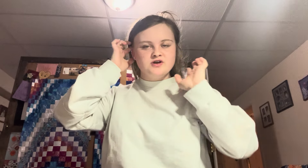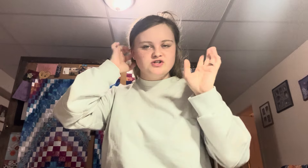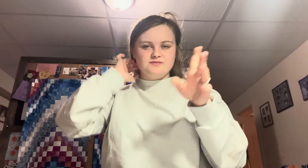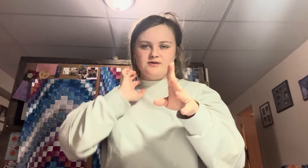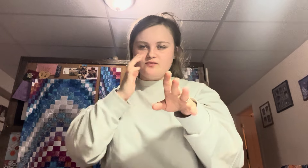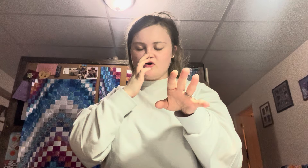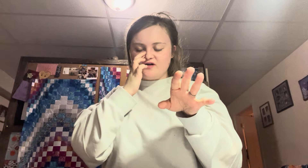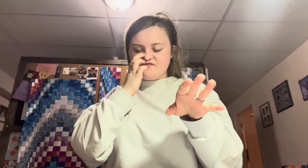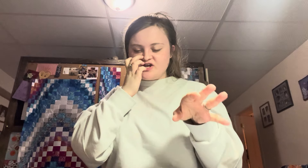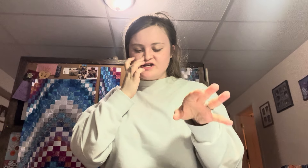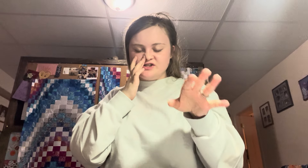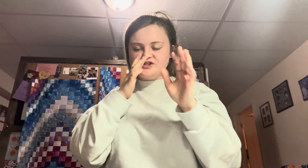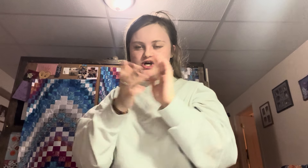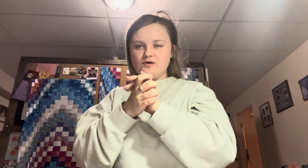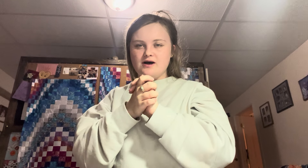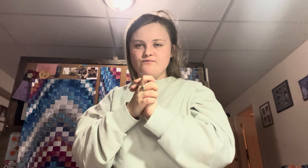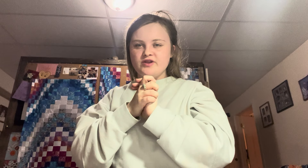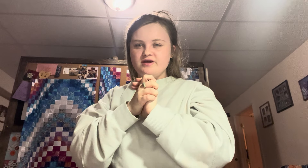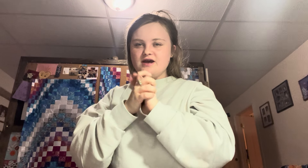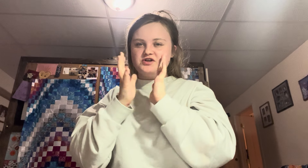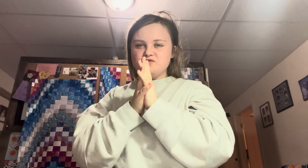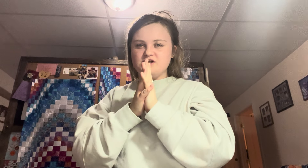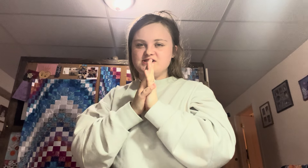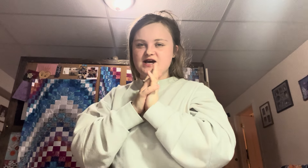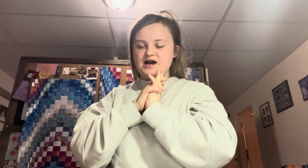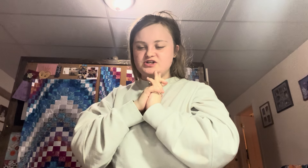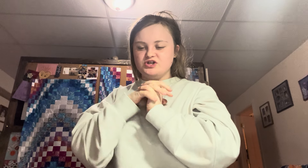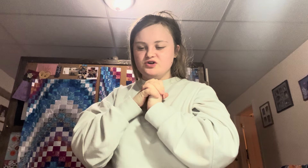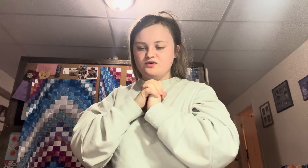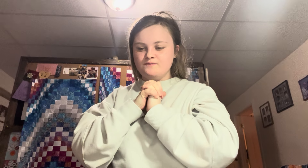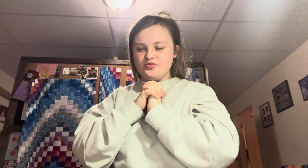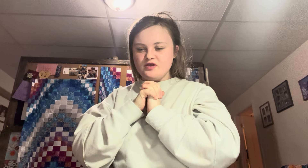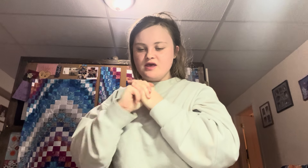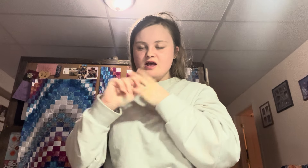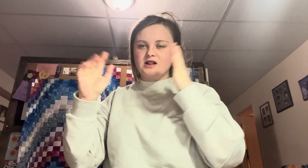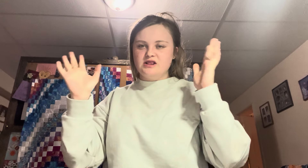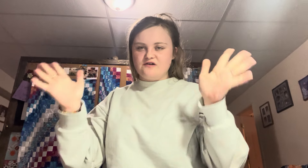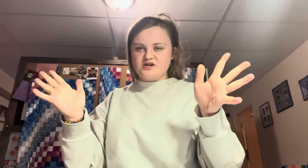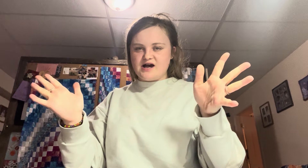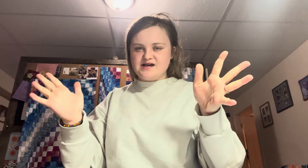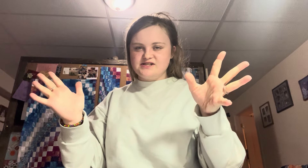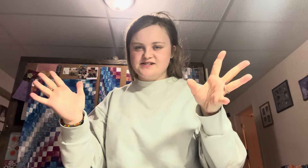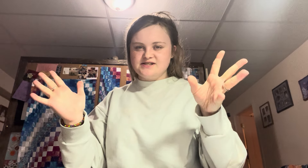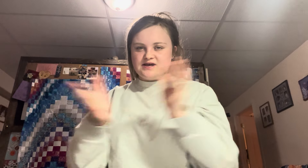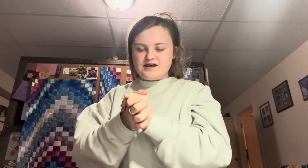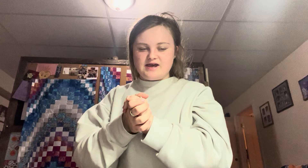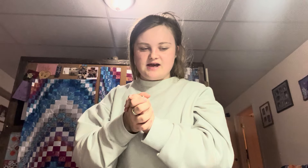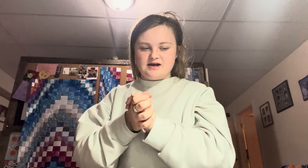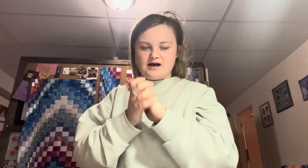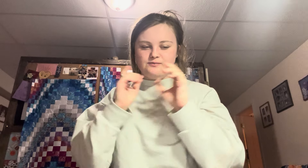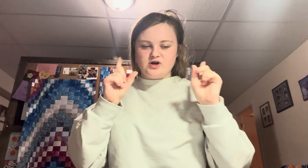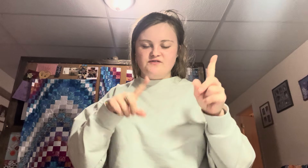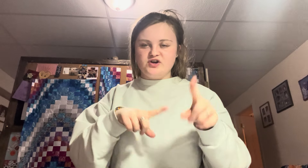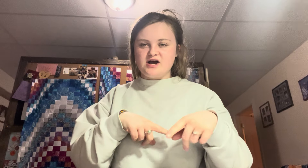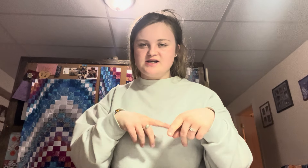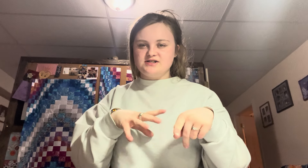to make more of these. So yeah, I just want to say I do love you guys. And I'm ready for you guys